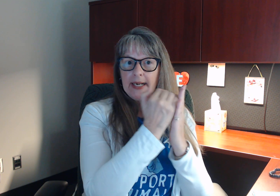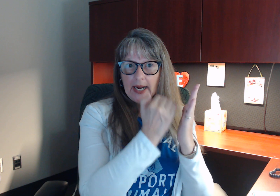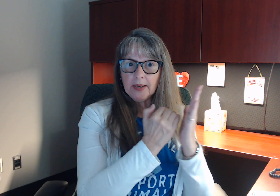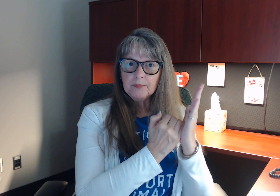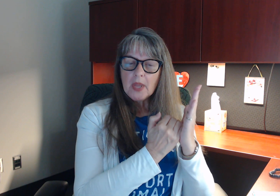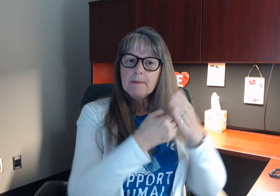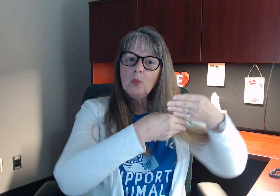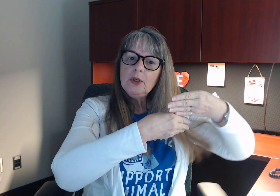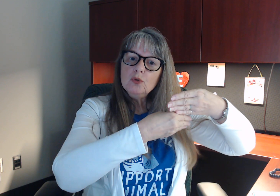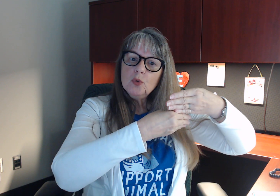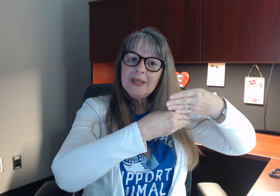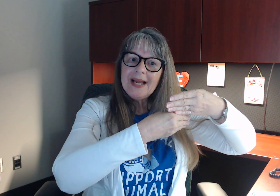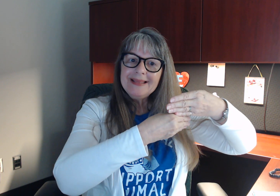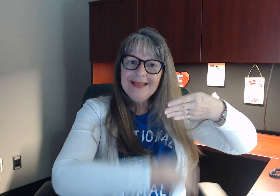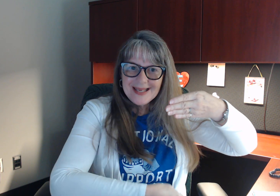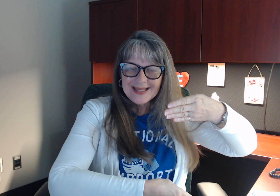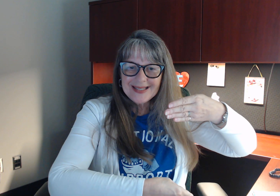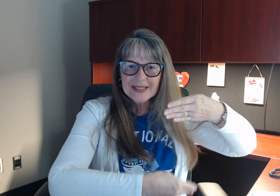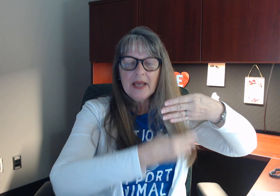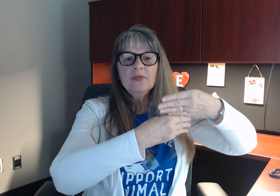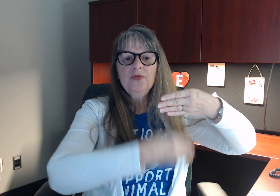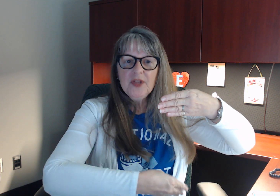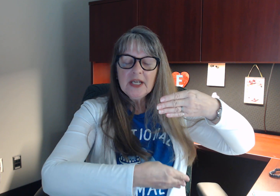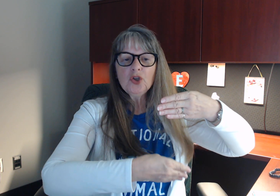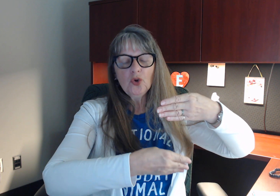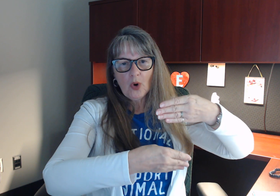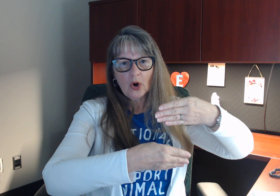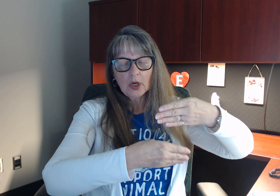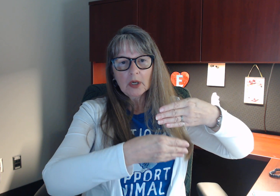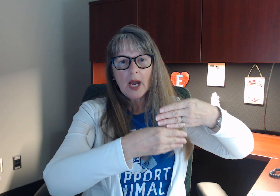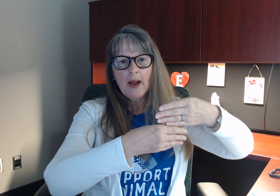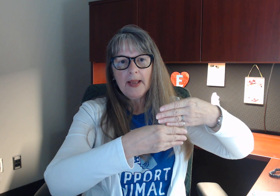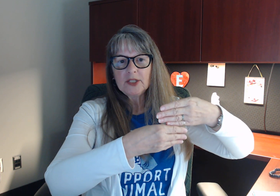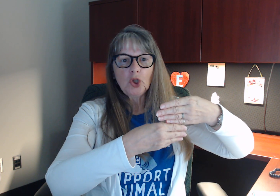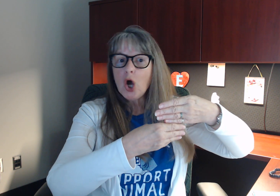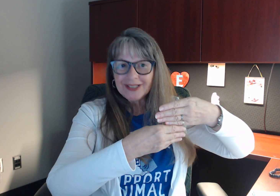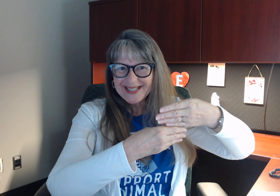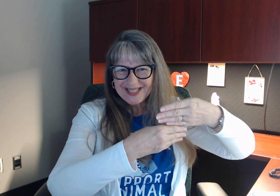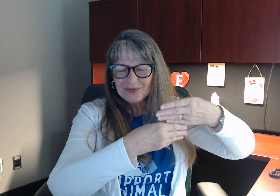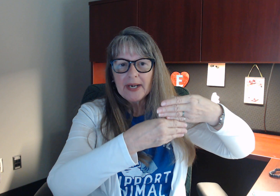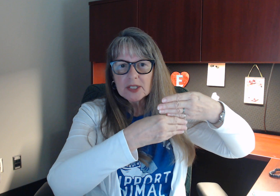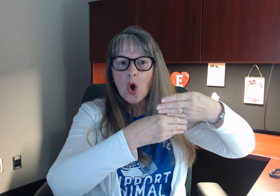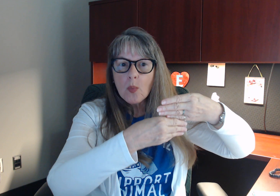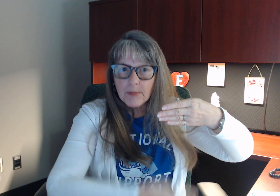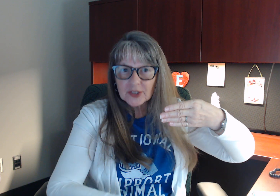item. But when you do it like this, then it's a long list, right? It's a whole bunch of